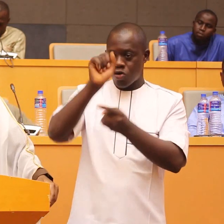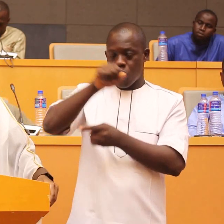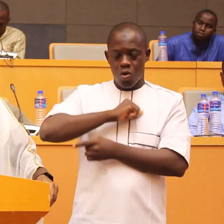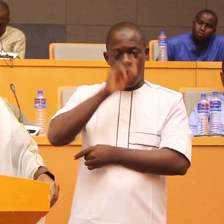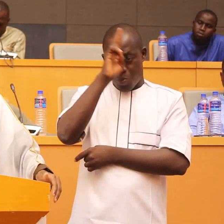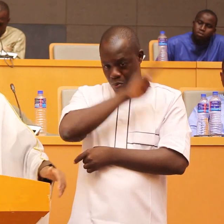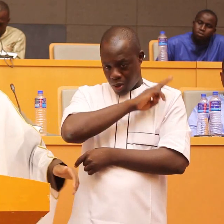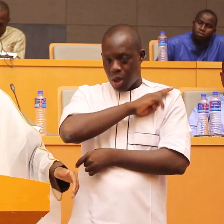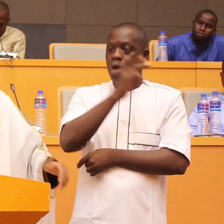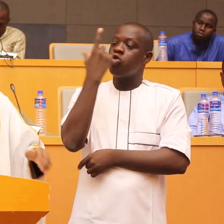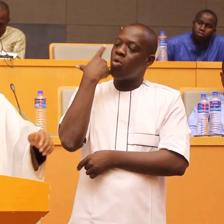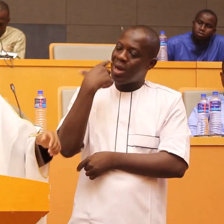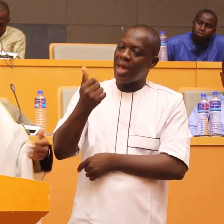do